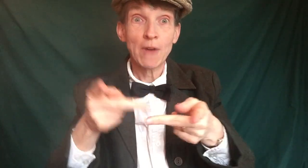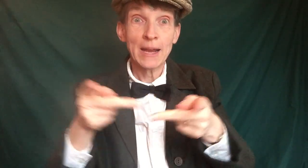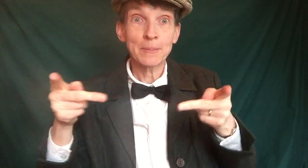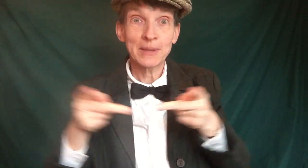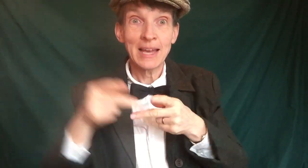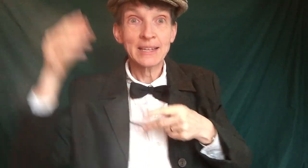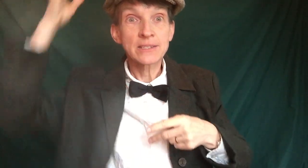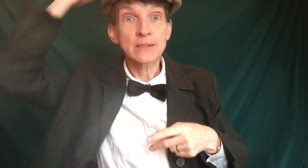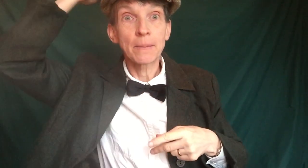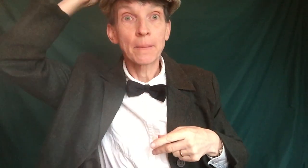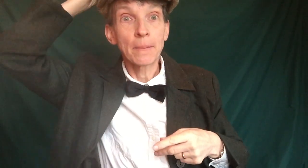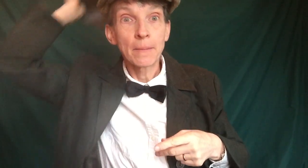right place.